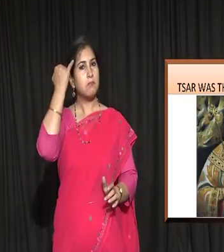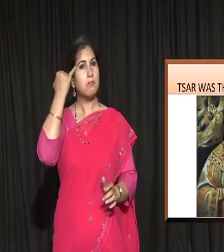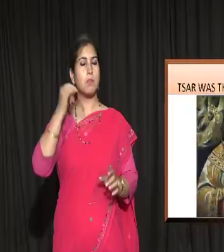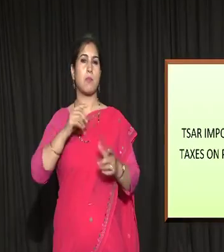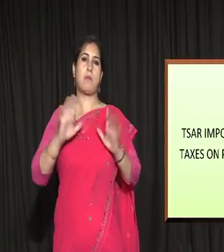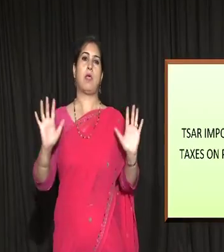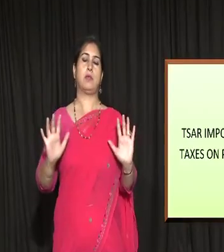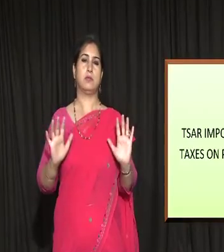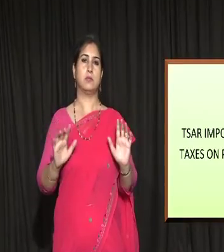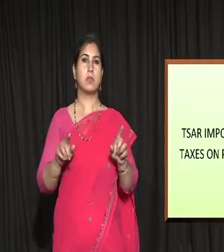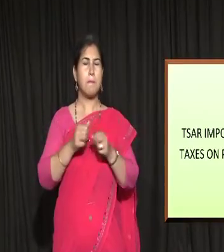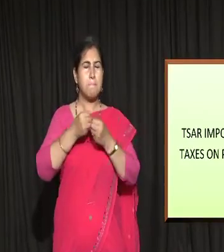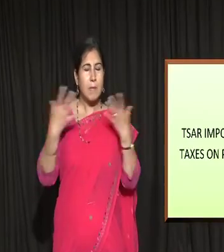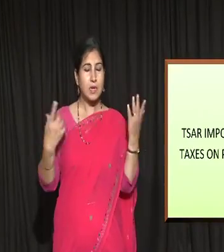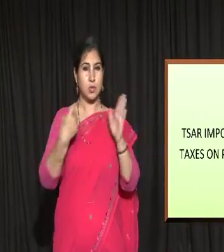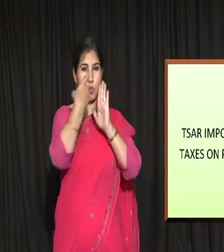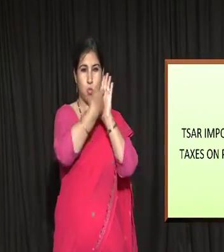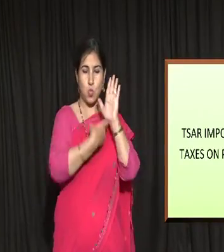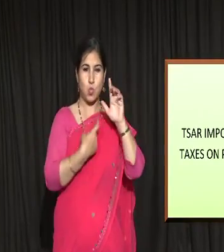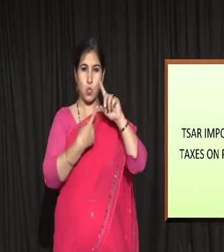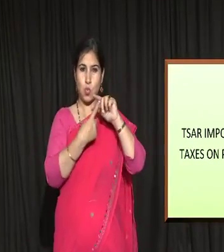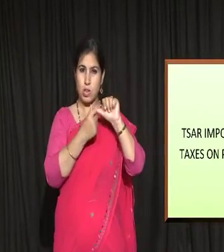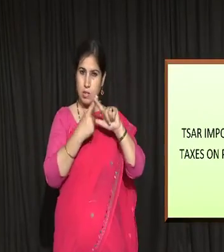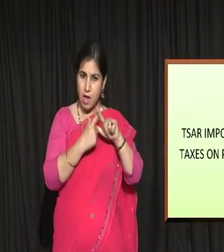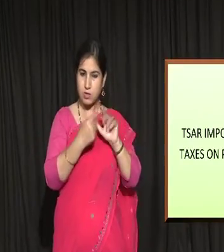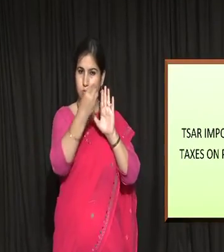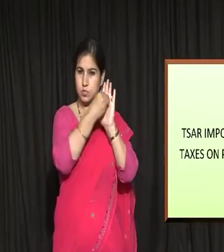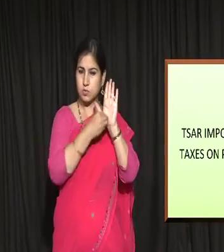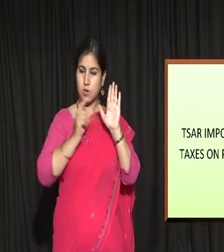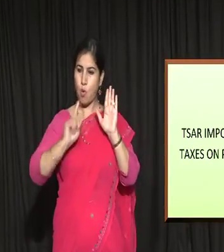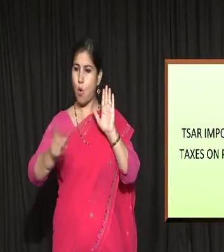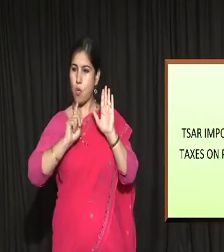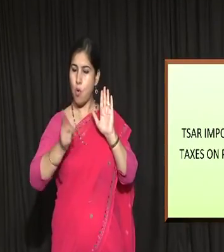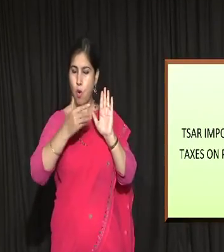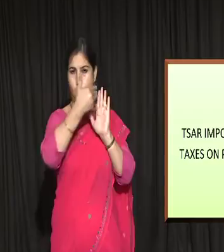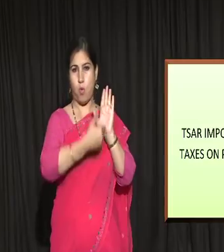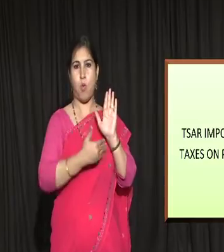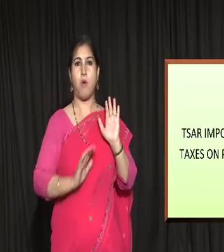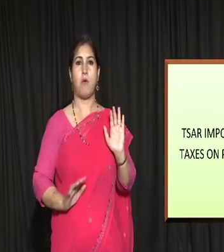He had imposed many taxes on the public, and people did not like his rule.